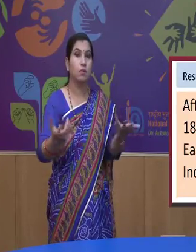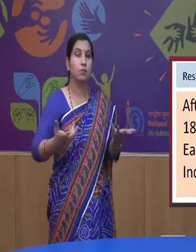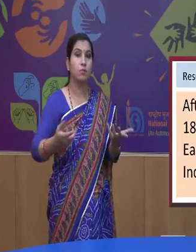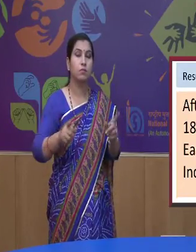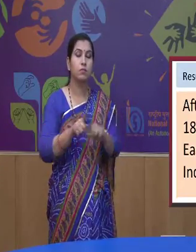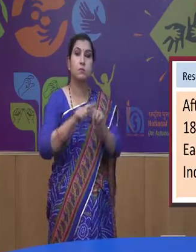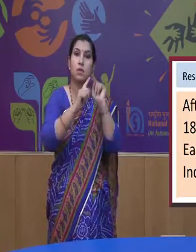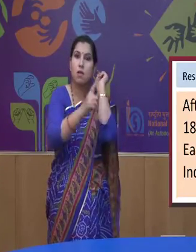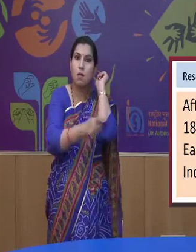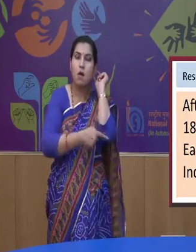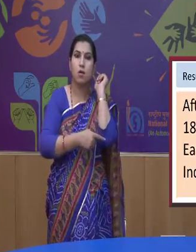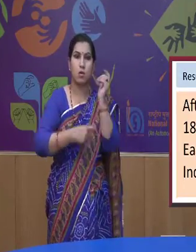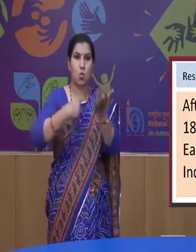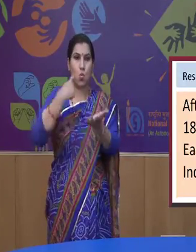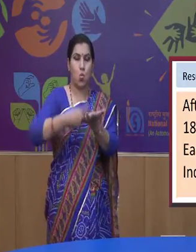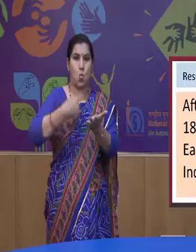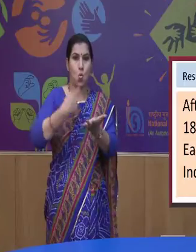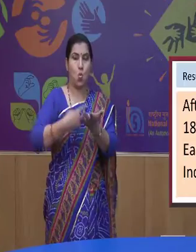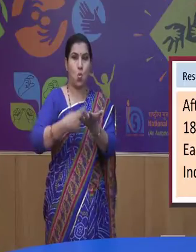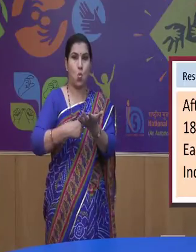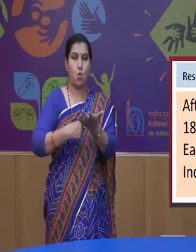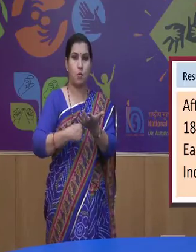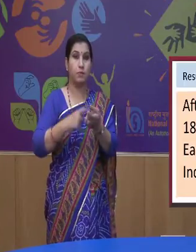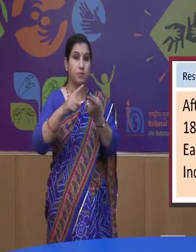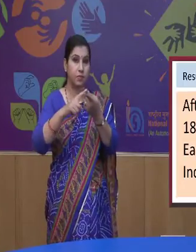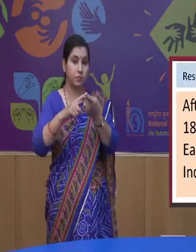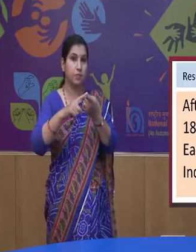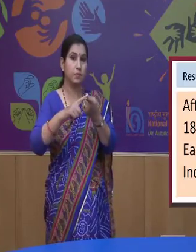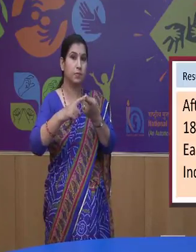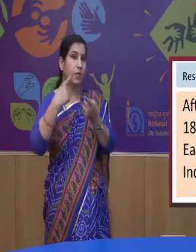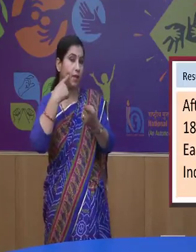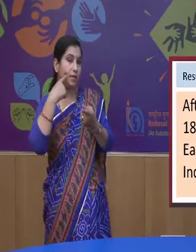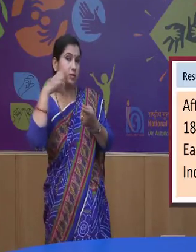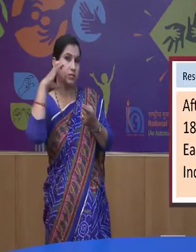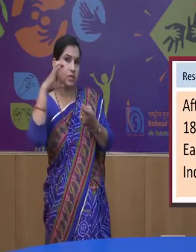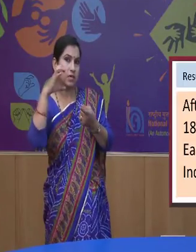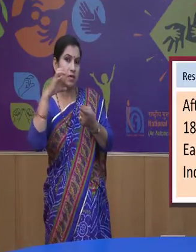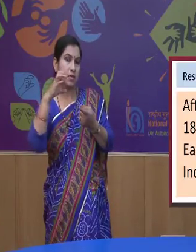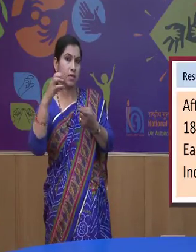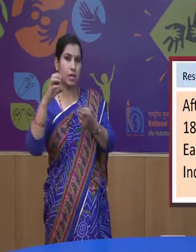was the end of the rule of the East India Company in India.